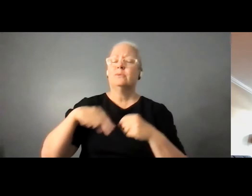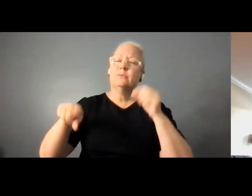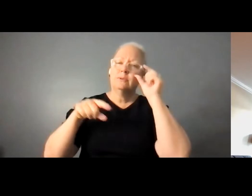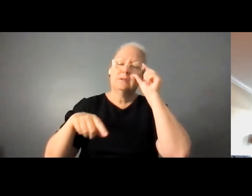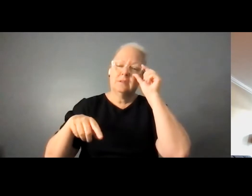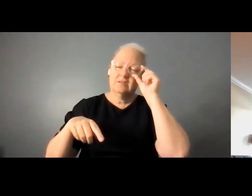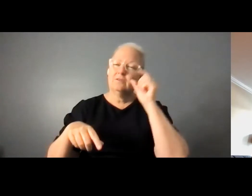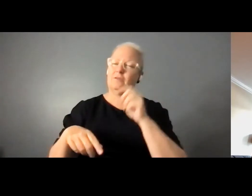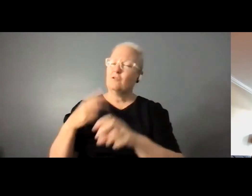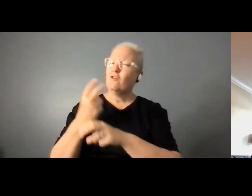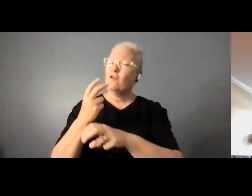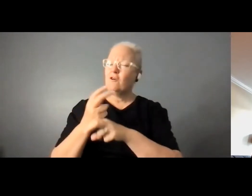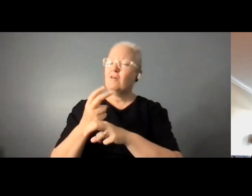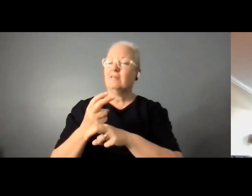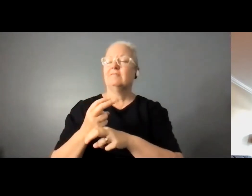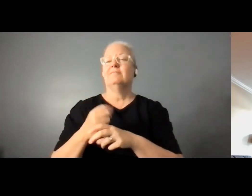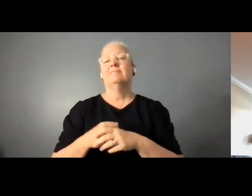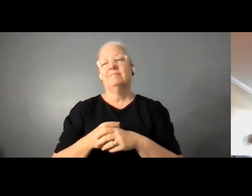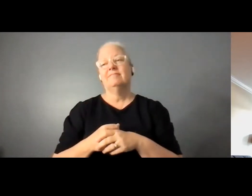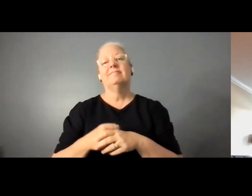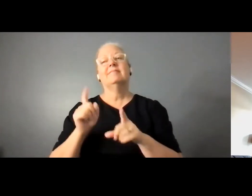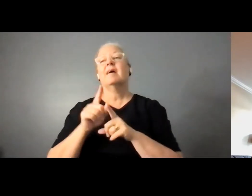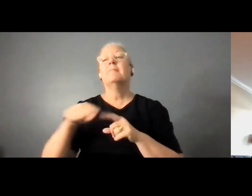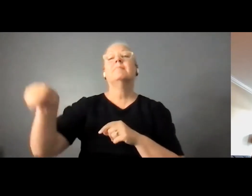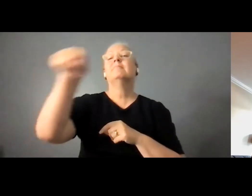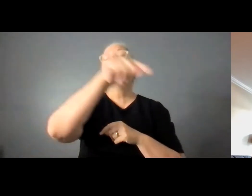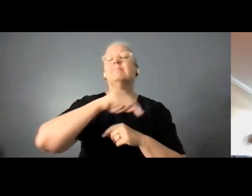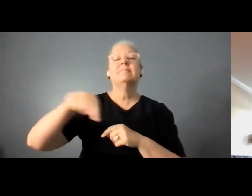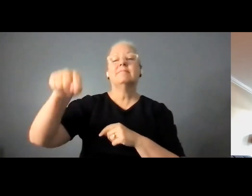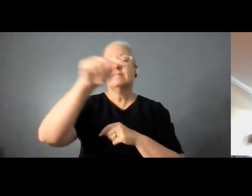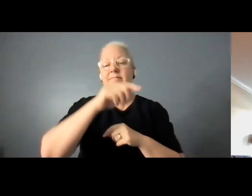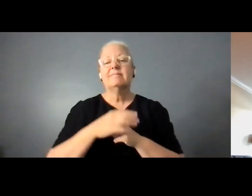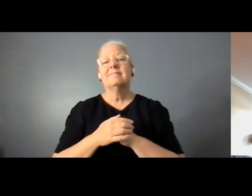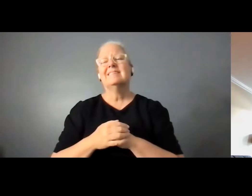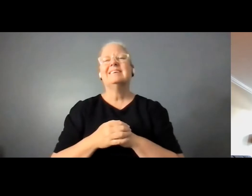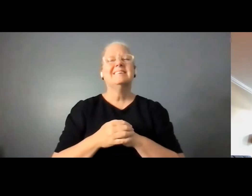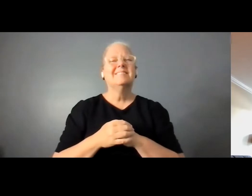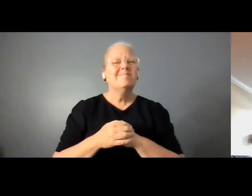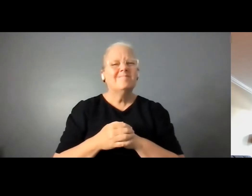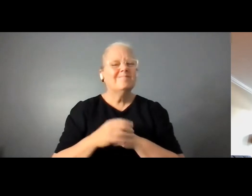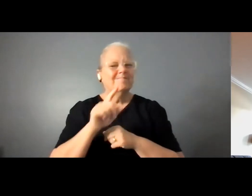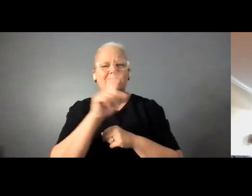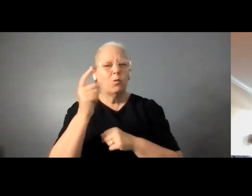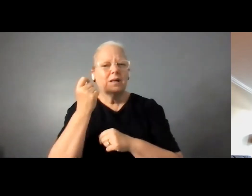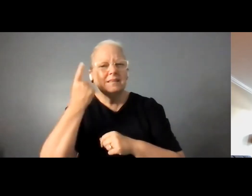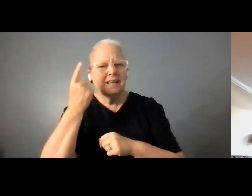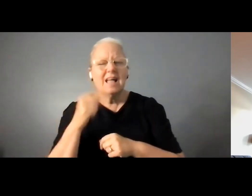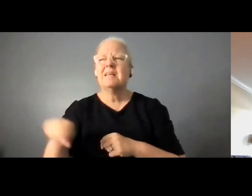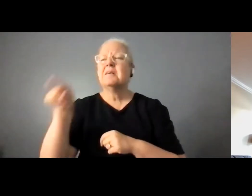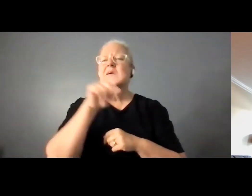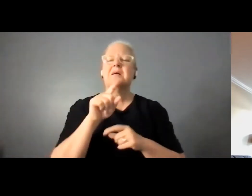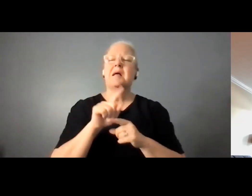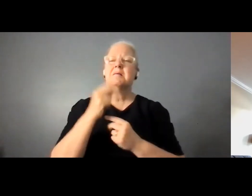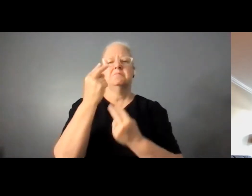I was living with, the society. It was hard, you know, for them to understand me, and they were judging me on the wrong